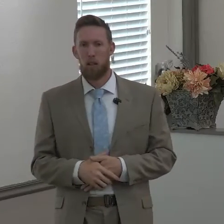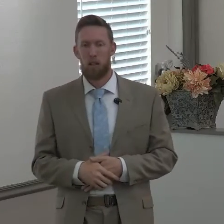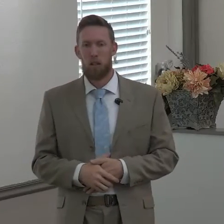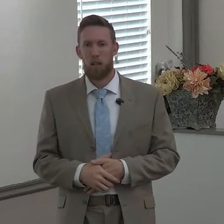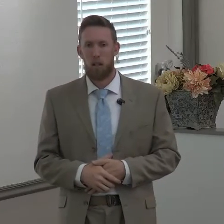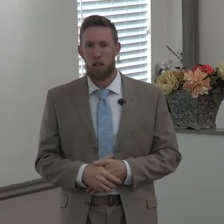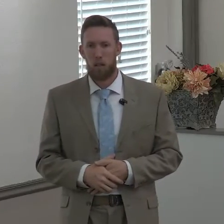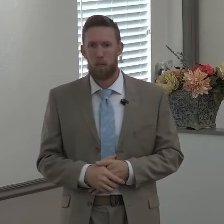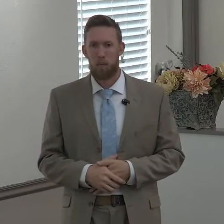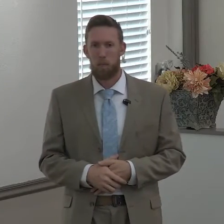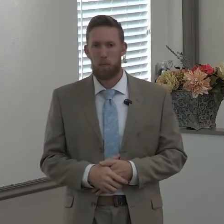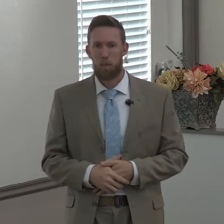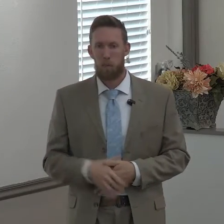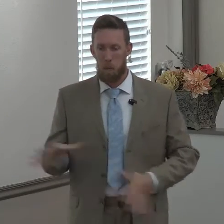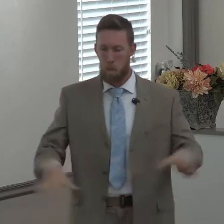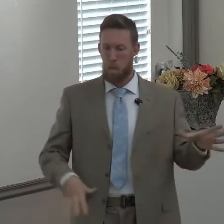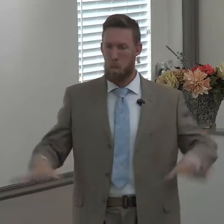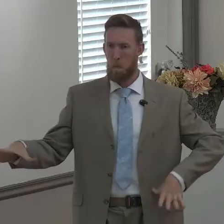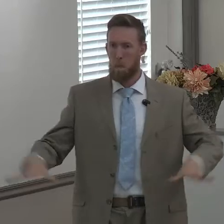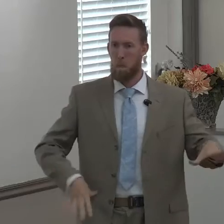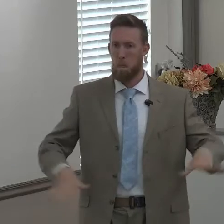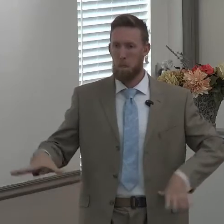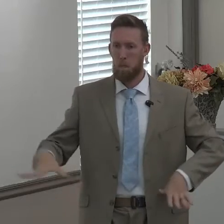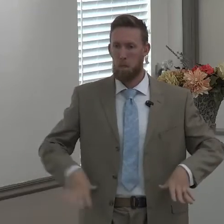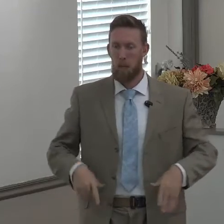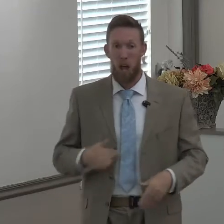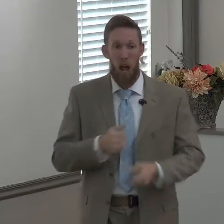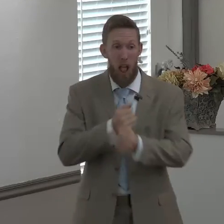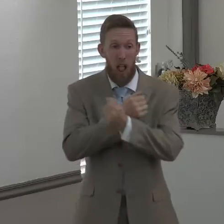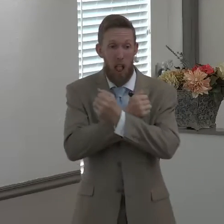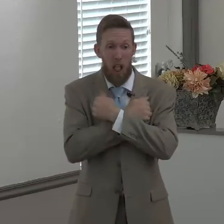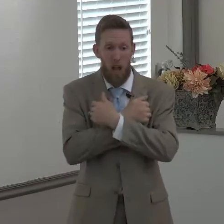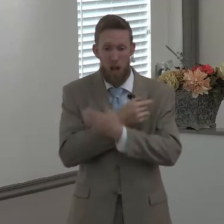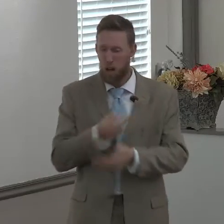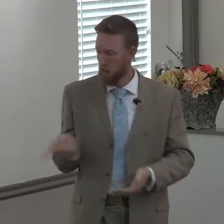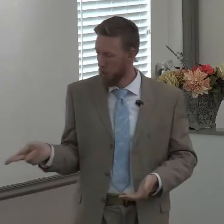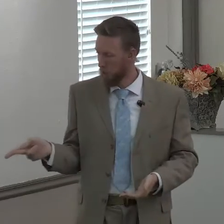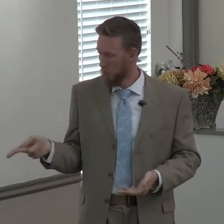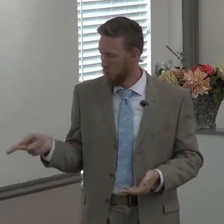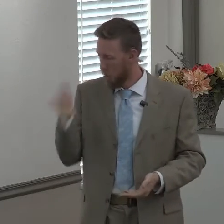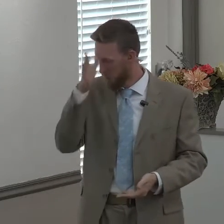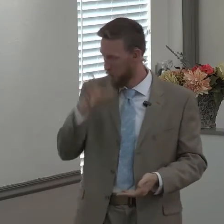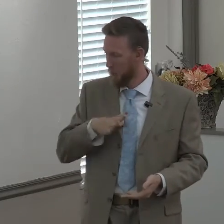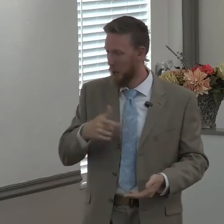Sacrificial love isn't about, well, look at me, don't you know who I am?